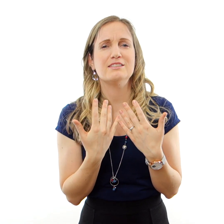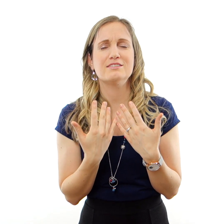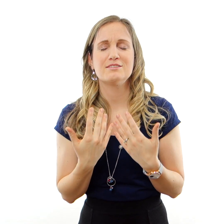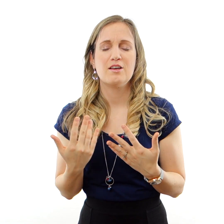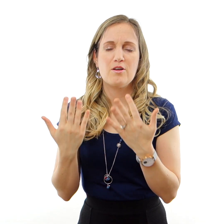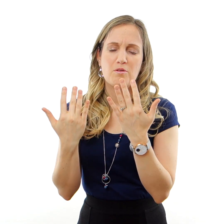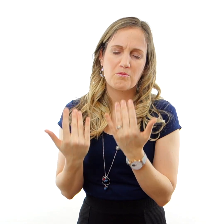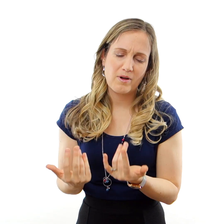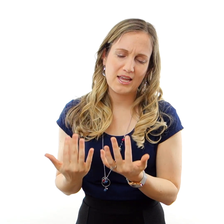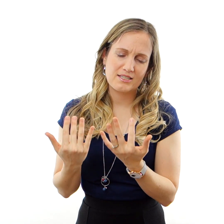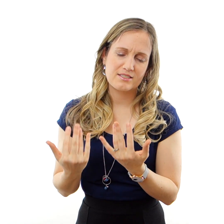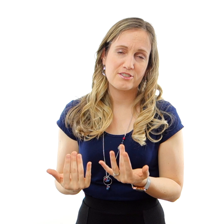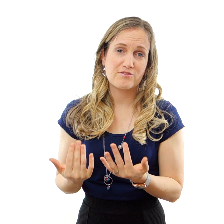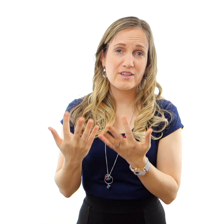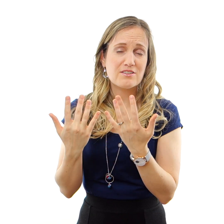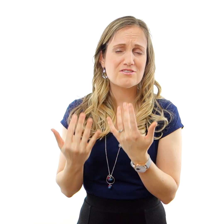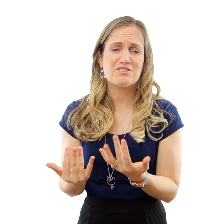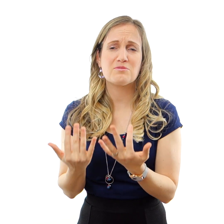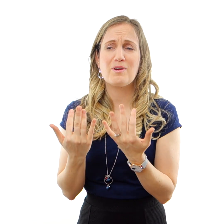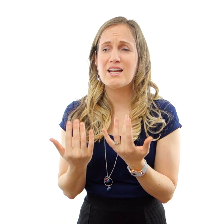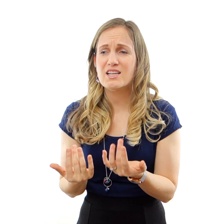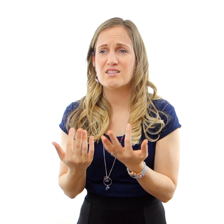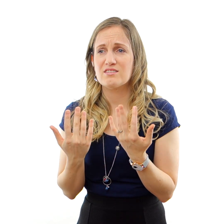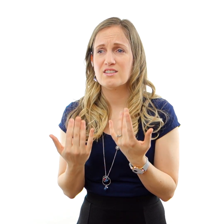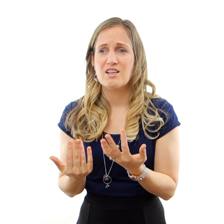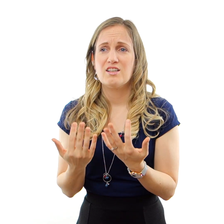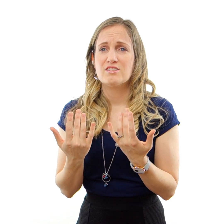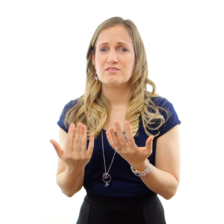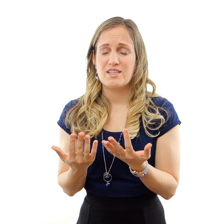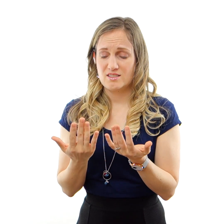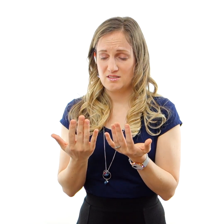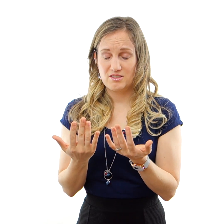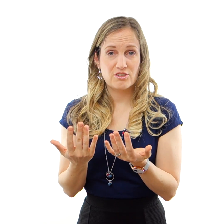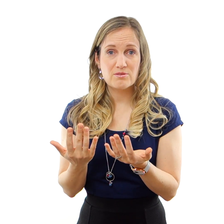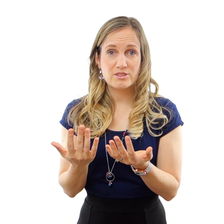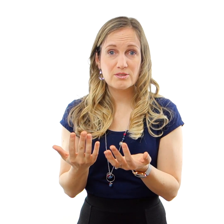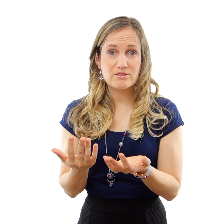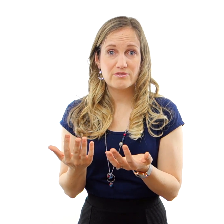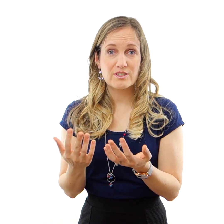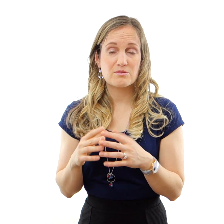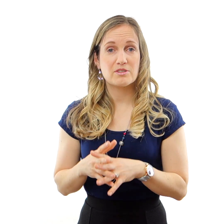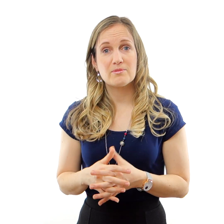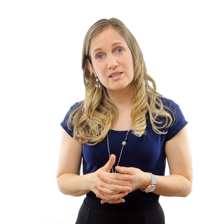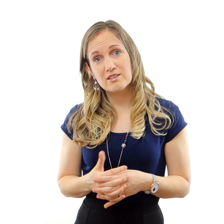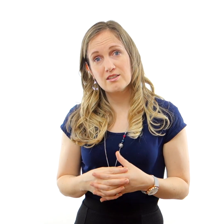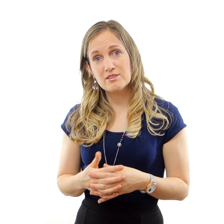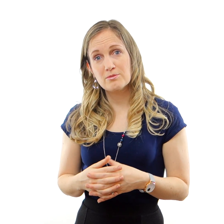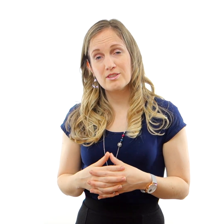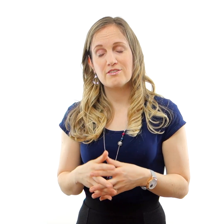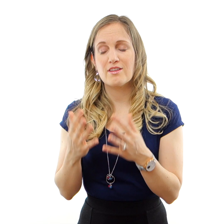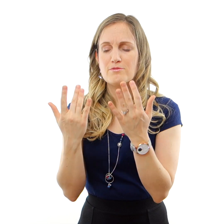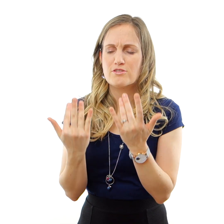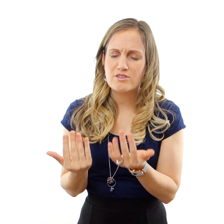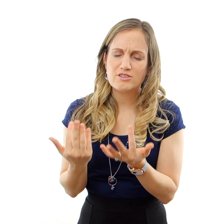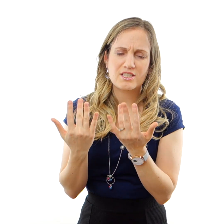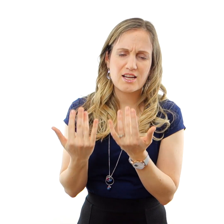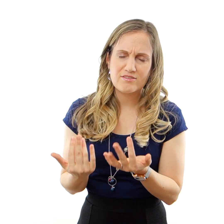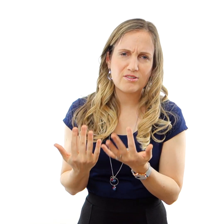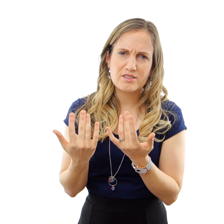wait. Wait. And your fingers are just waiting, and they're like, you don't know what to do with your fingers when you're waiting. You know, like twirling your thumbs. So they're just kind of going like